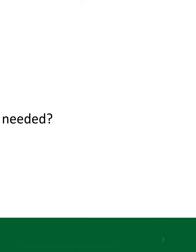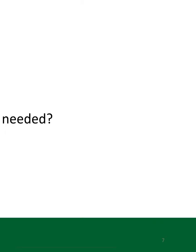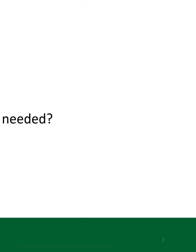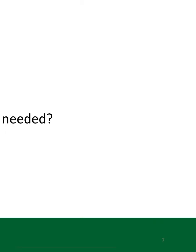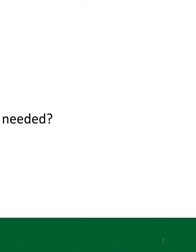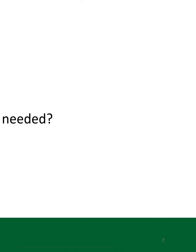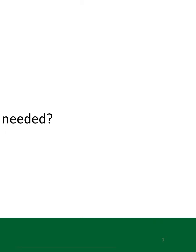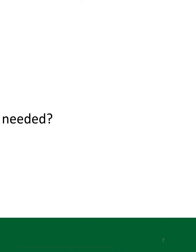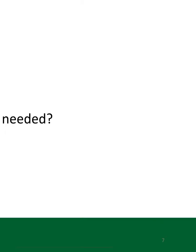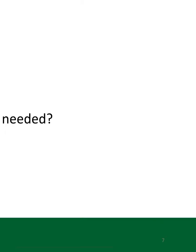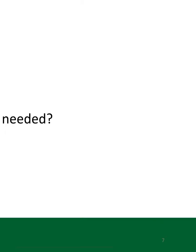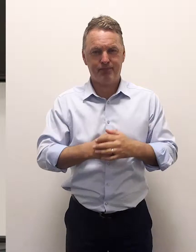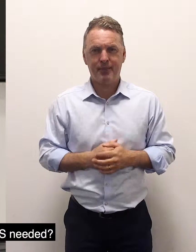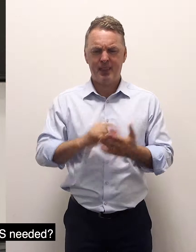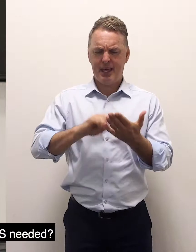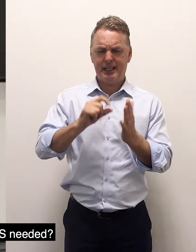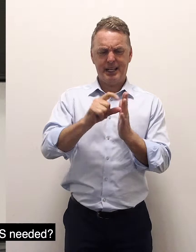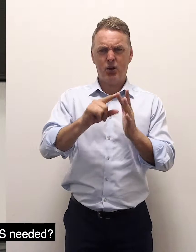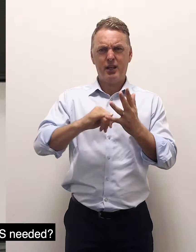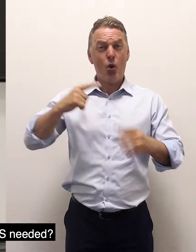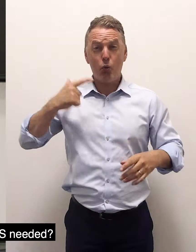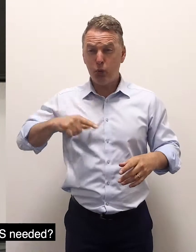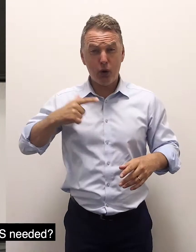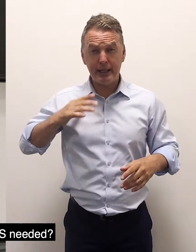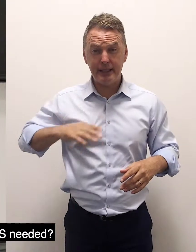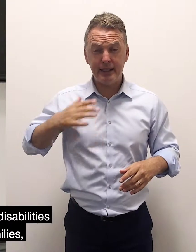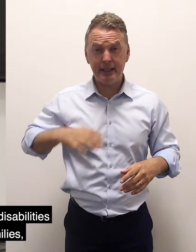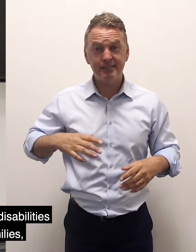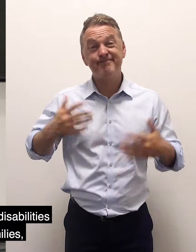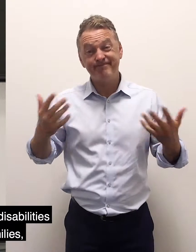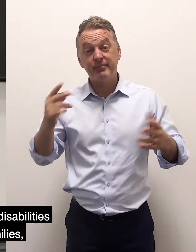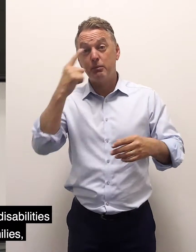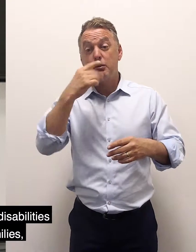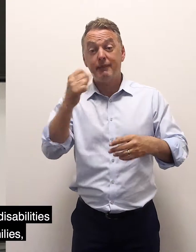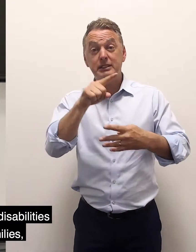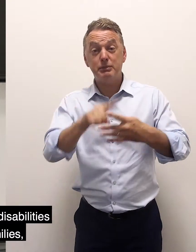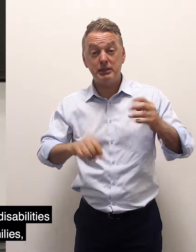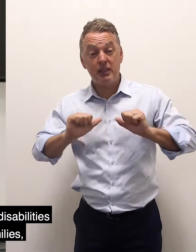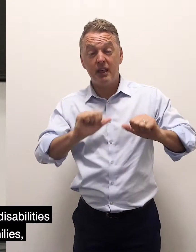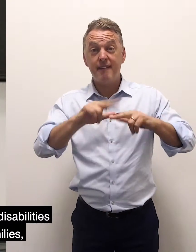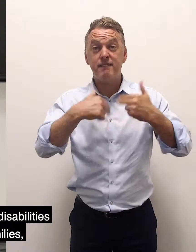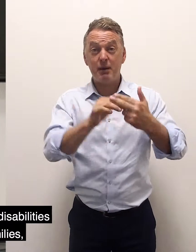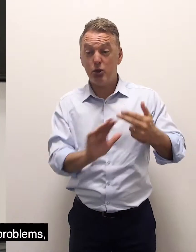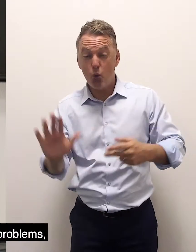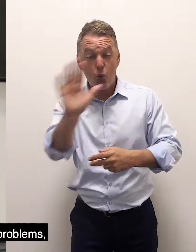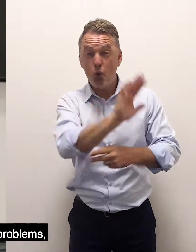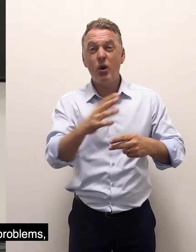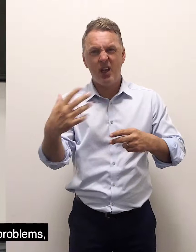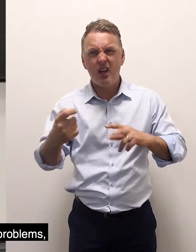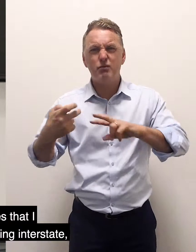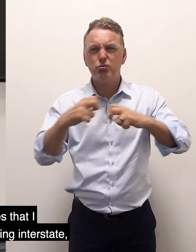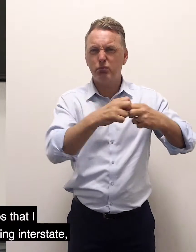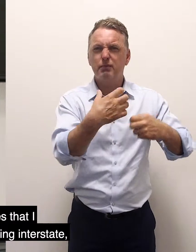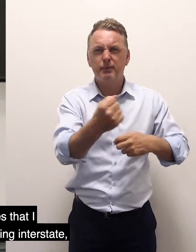Slide asking, why is the NDIS needed? So why is the NDIS needed? Well, people with disabilities and their families, they had a lot